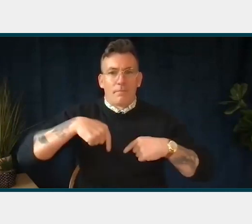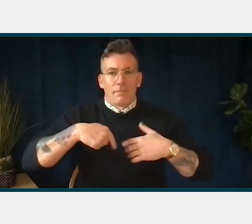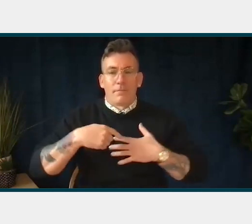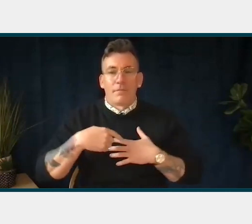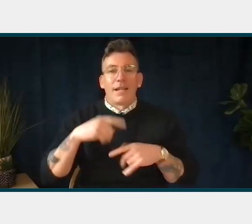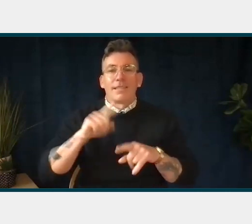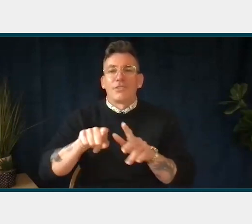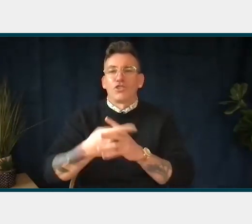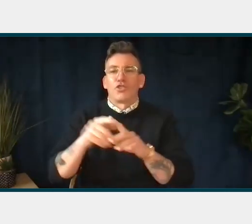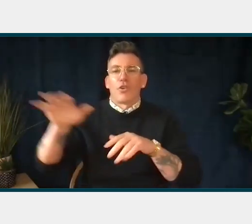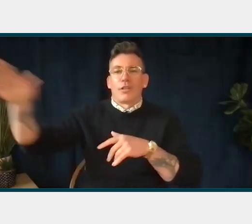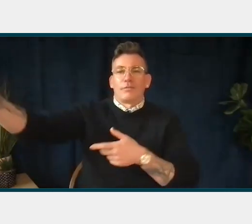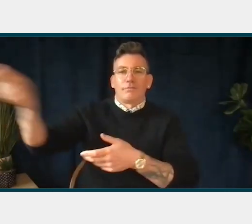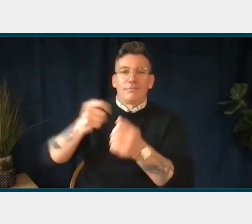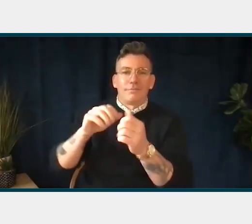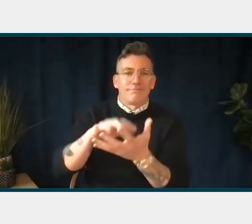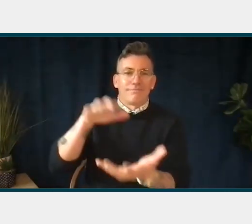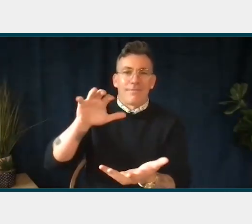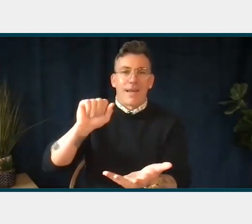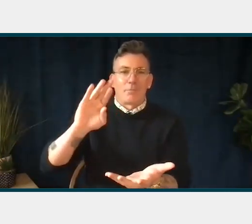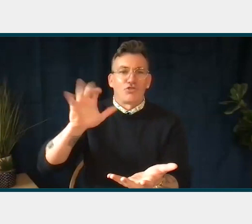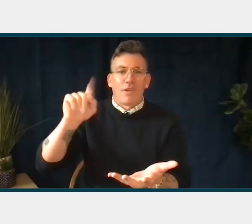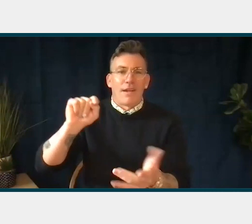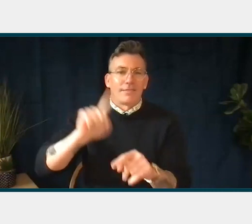And that's my starting point, and it trickles from there.